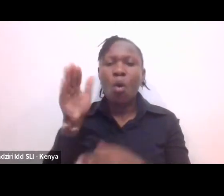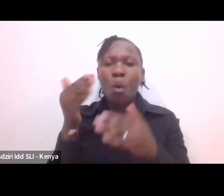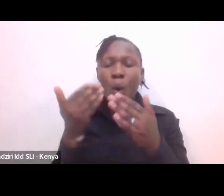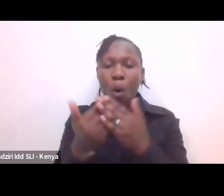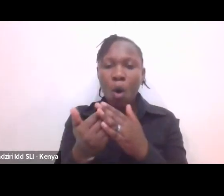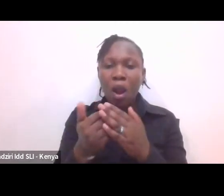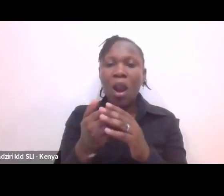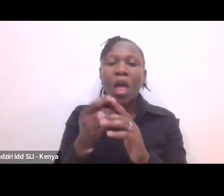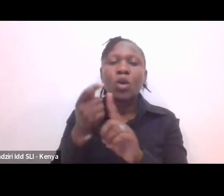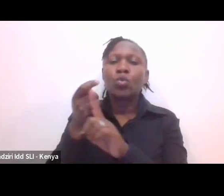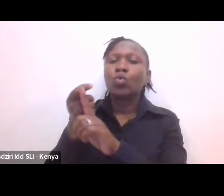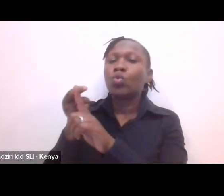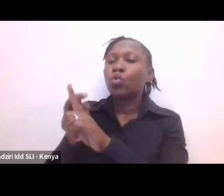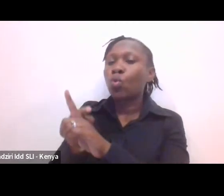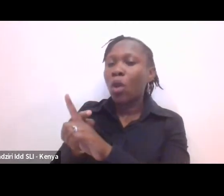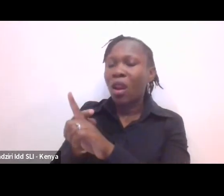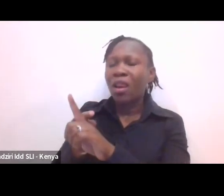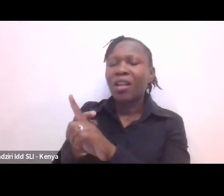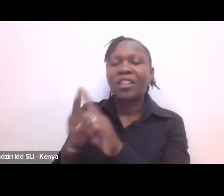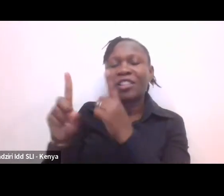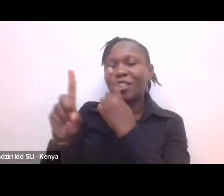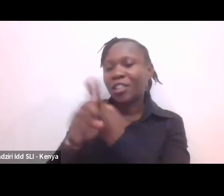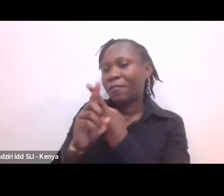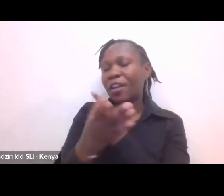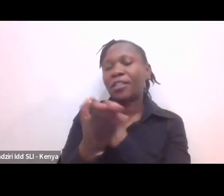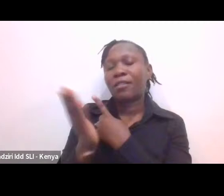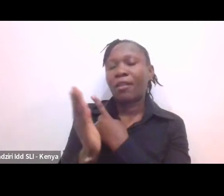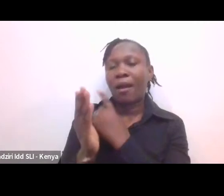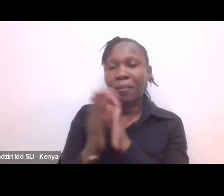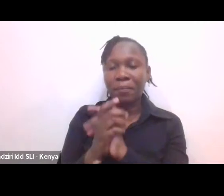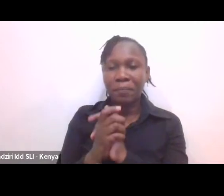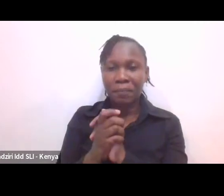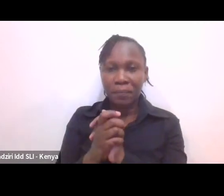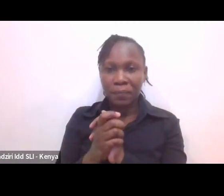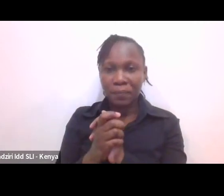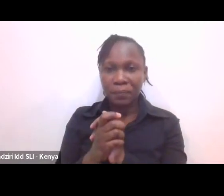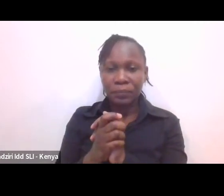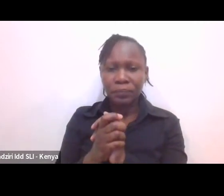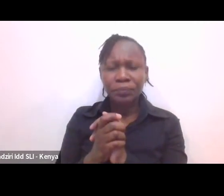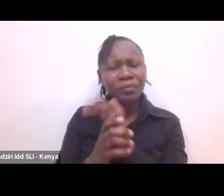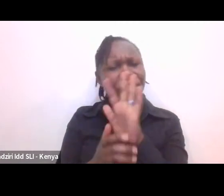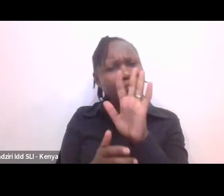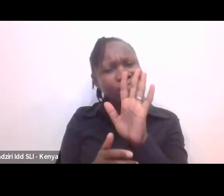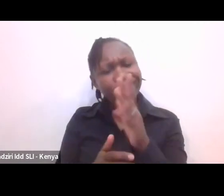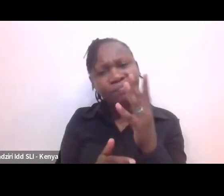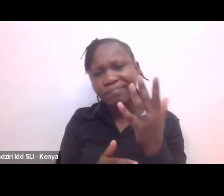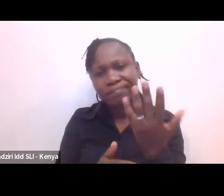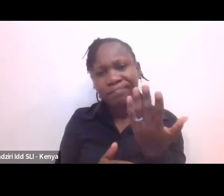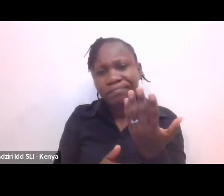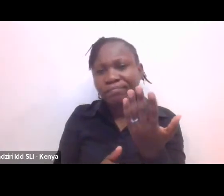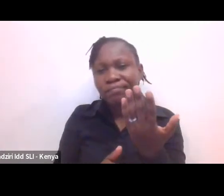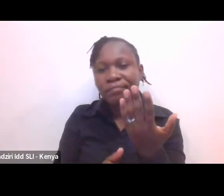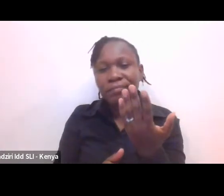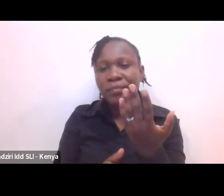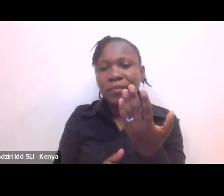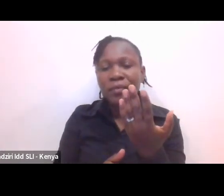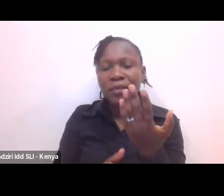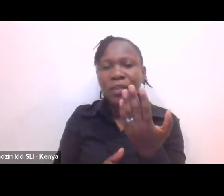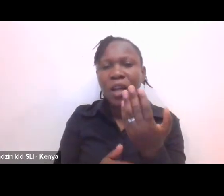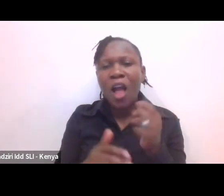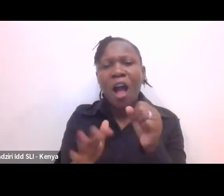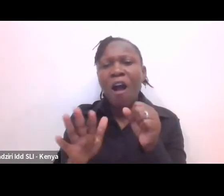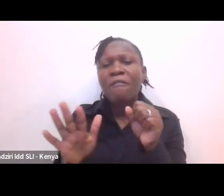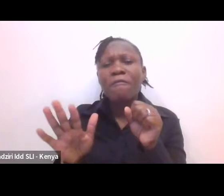out there. I then want to put these 4 measures,